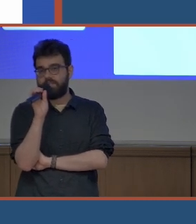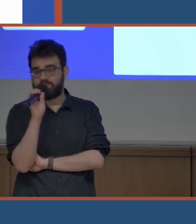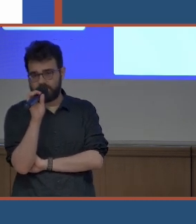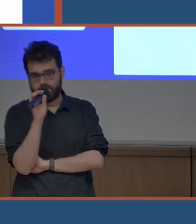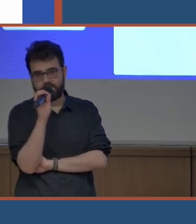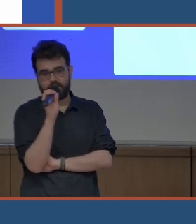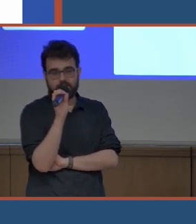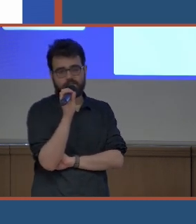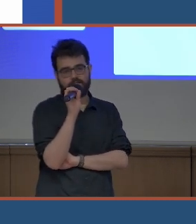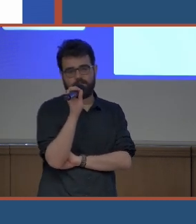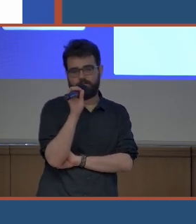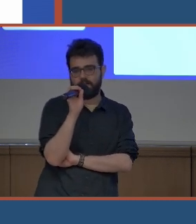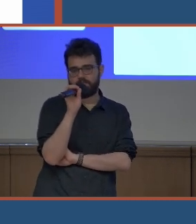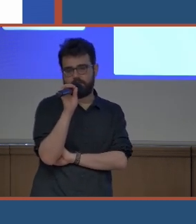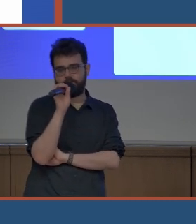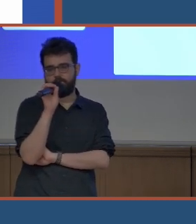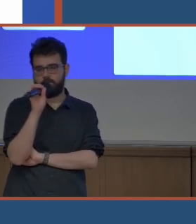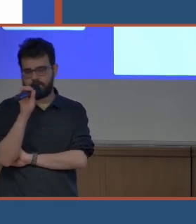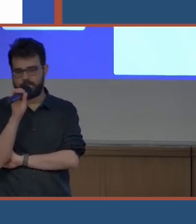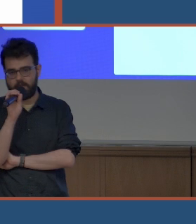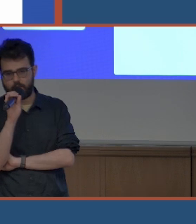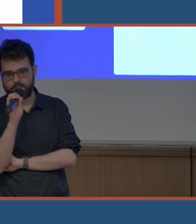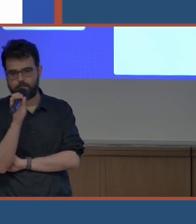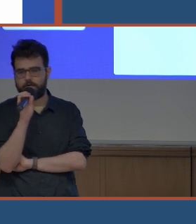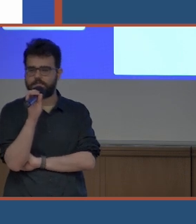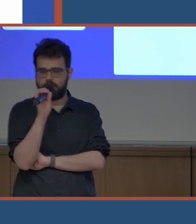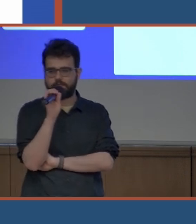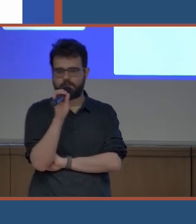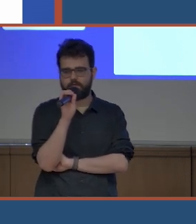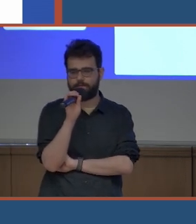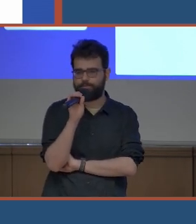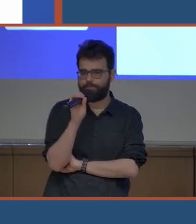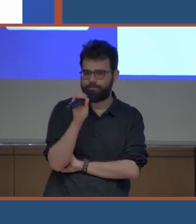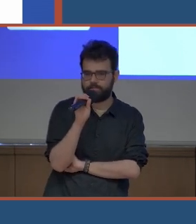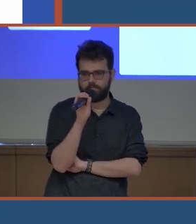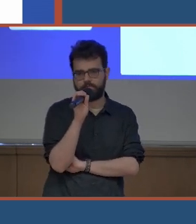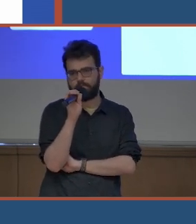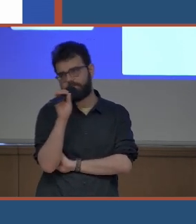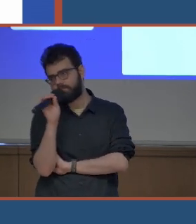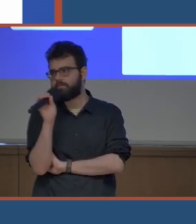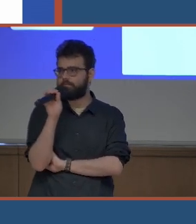that the international sign is in fact a full-fledged language, but that's